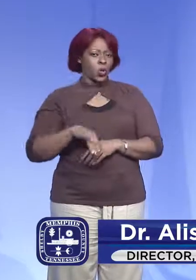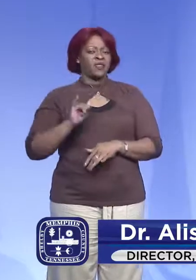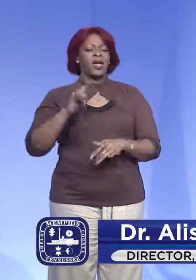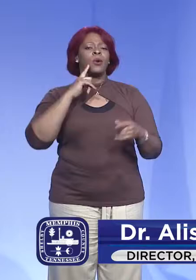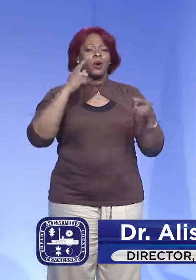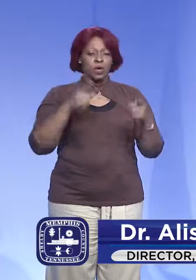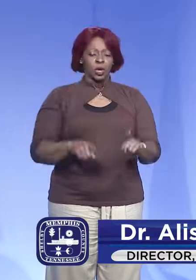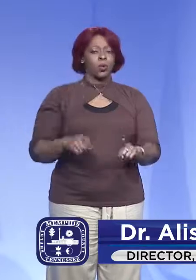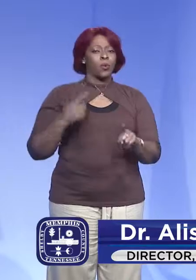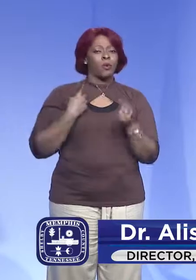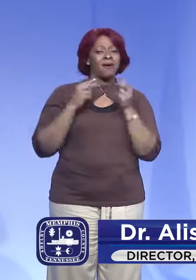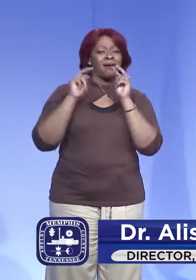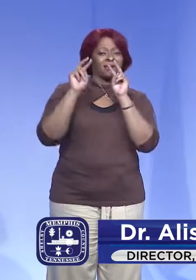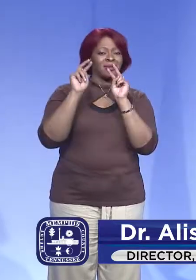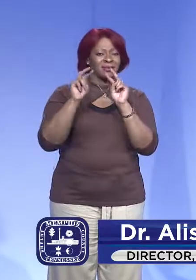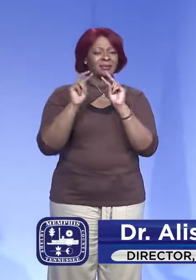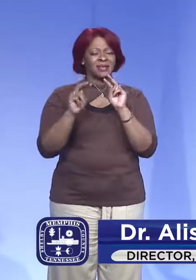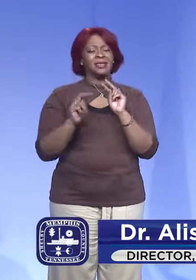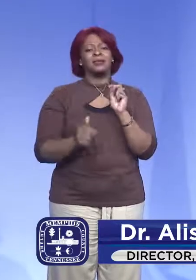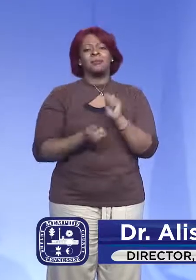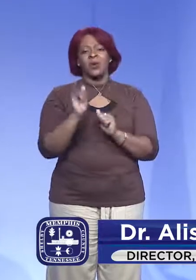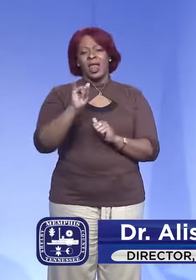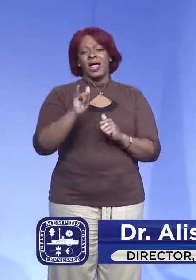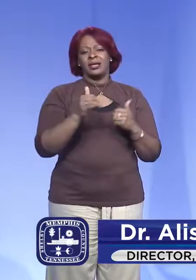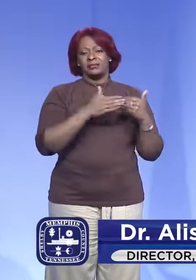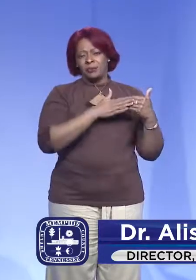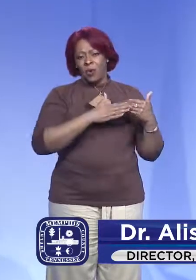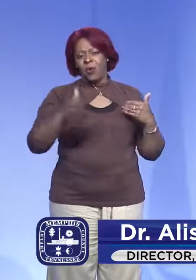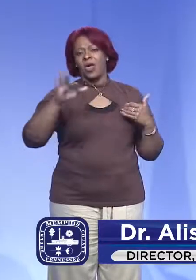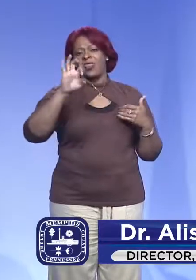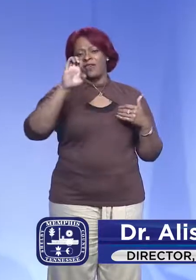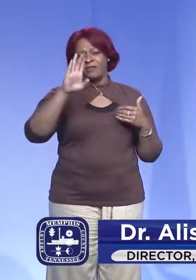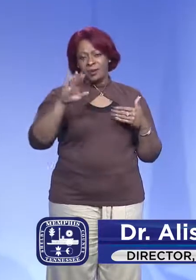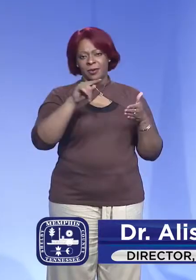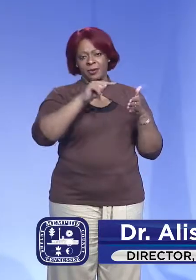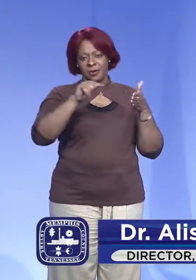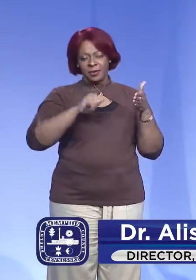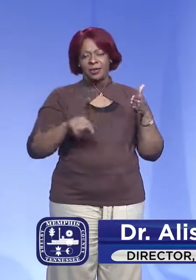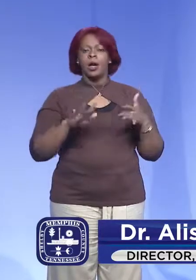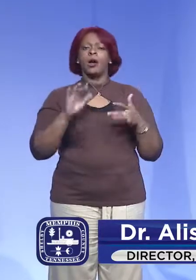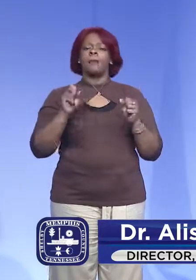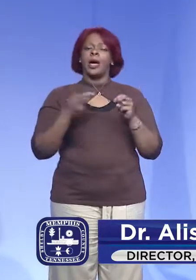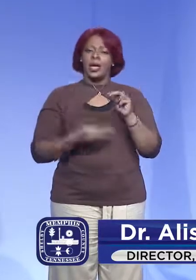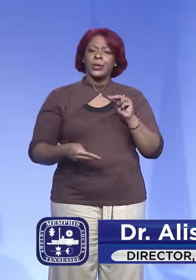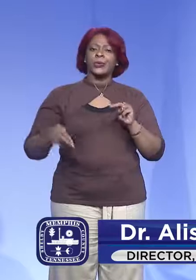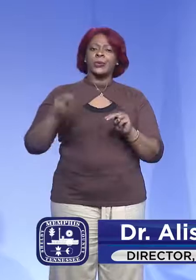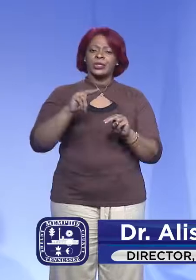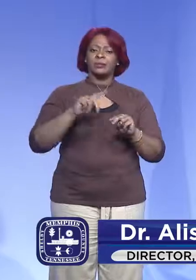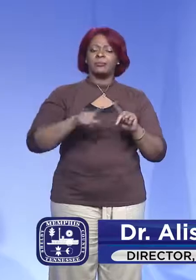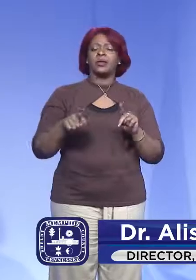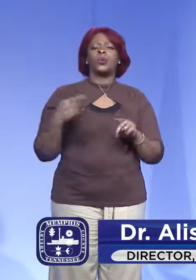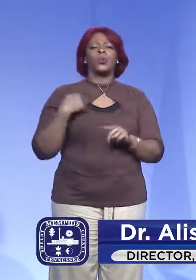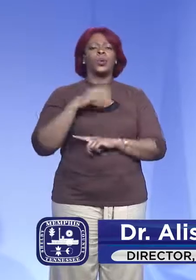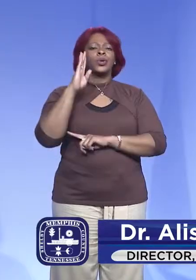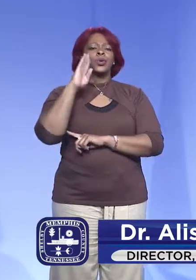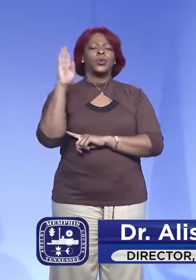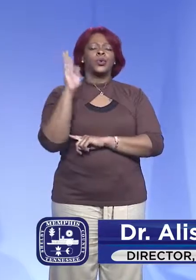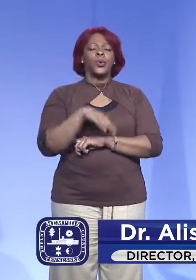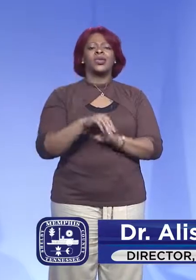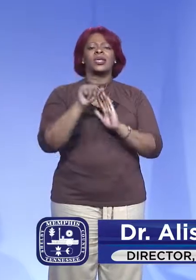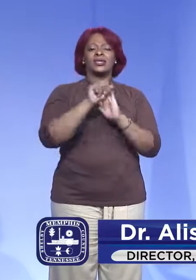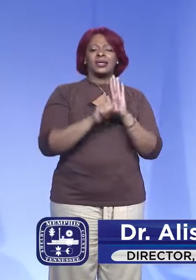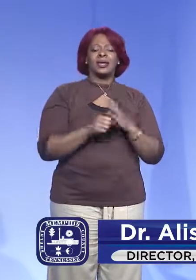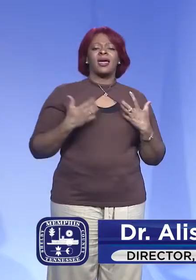We anticipate that that's pretty likely all the way through February, but may also increase. But we also know that the state